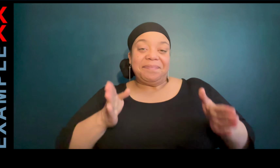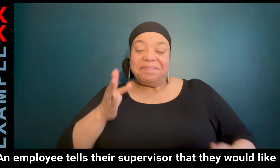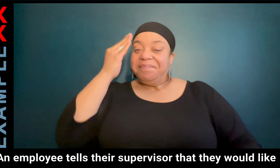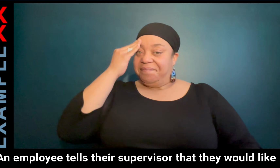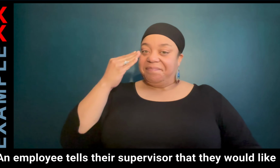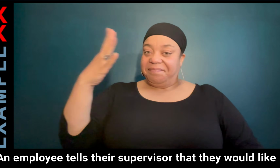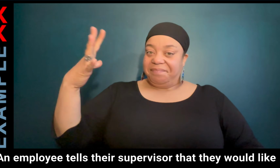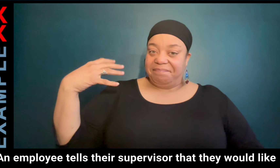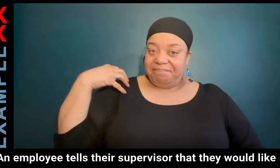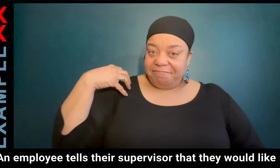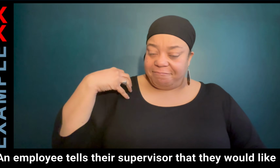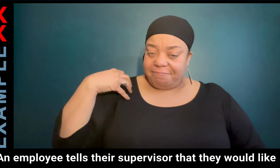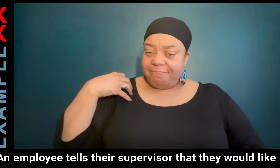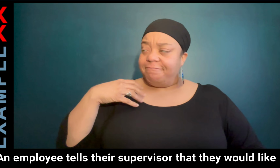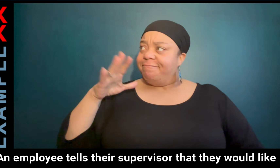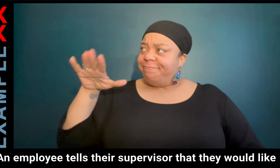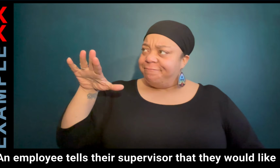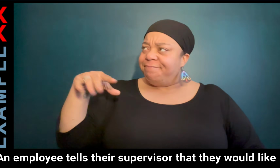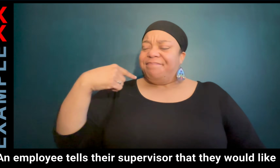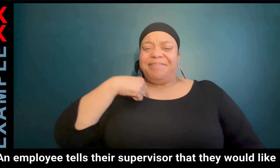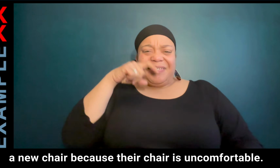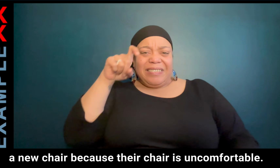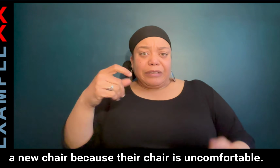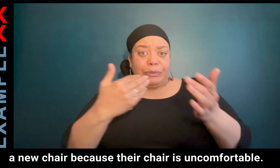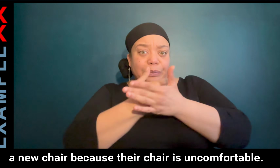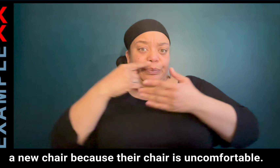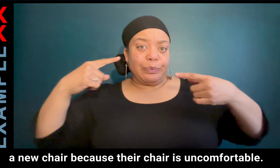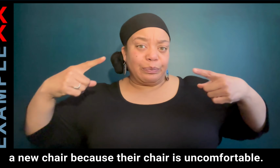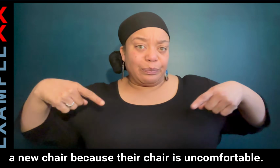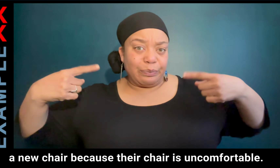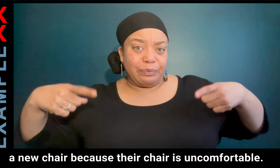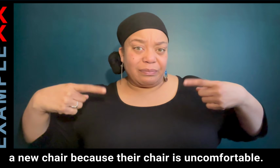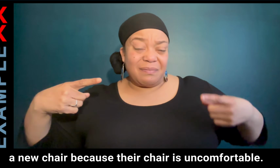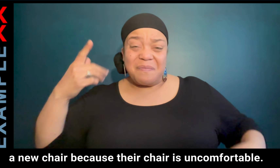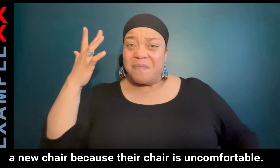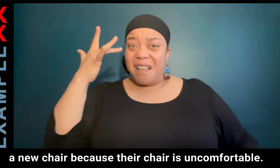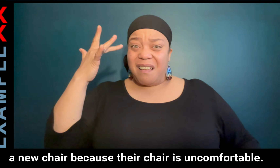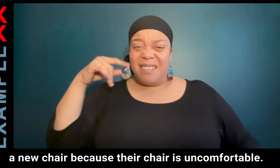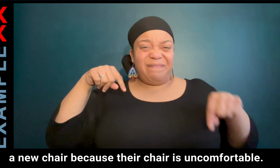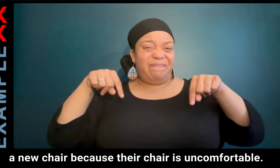An employee tells their supervisor that they would like a new chair because their chair is uncomfortable.